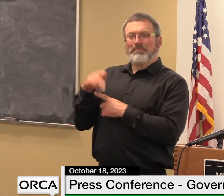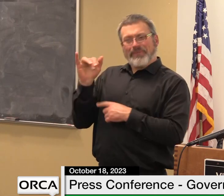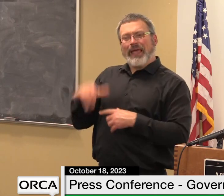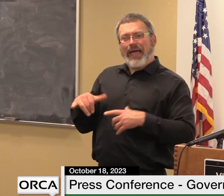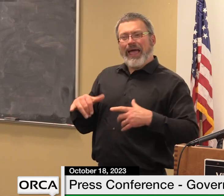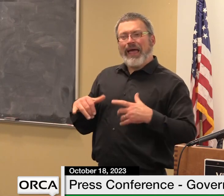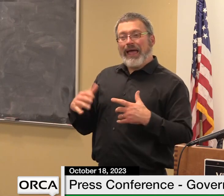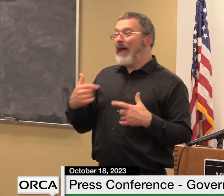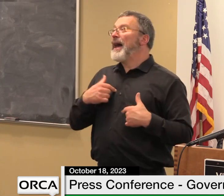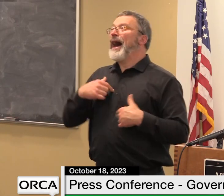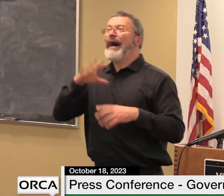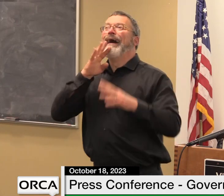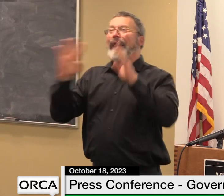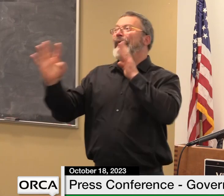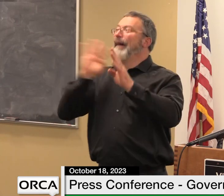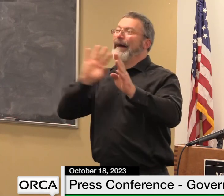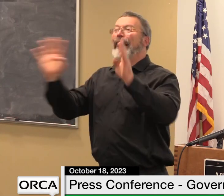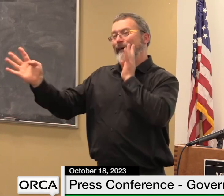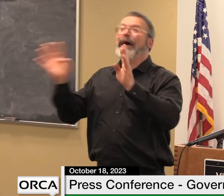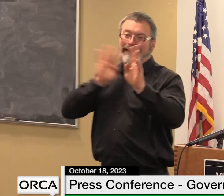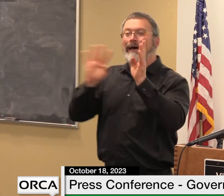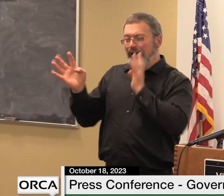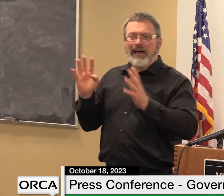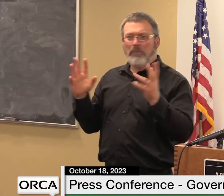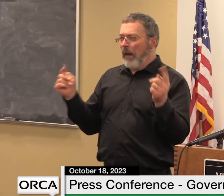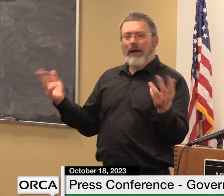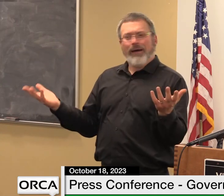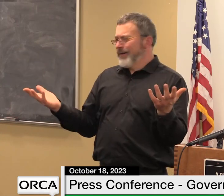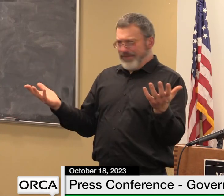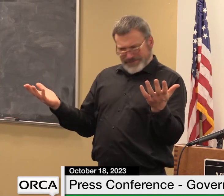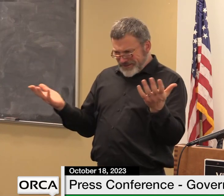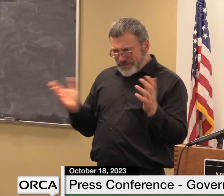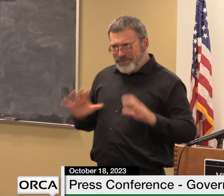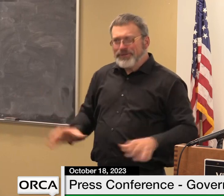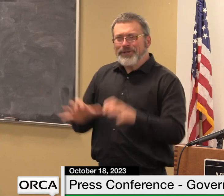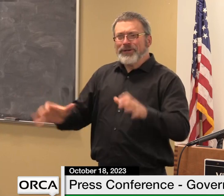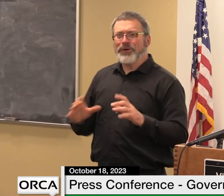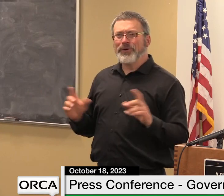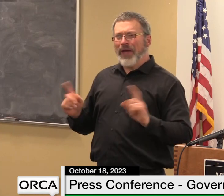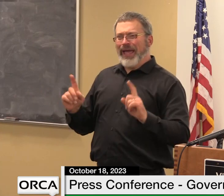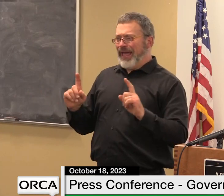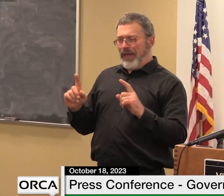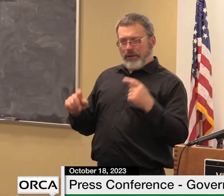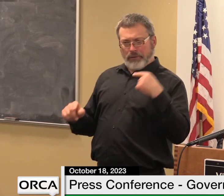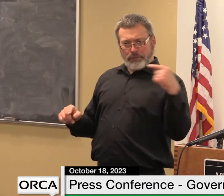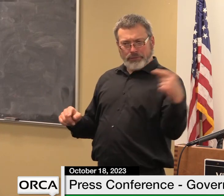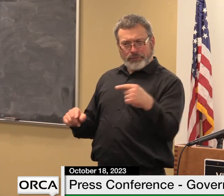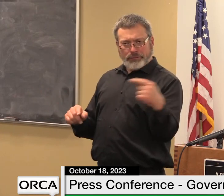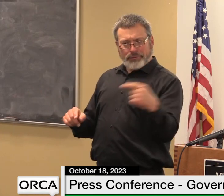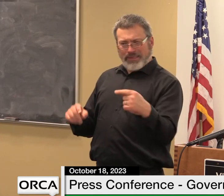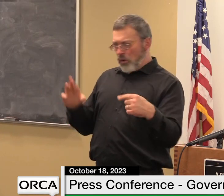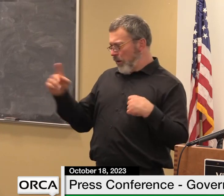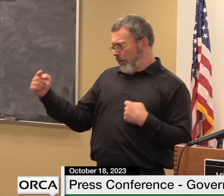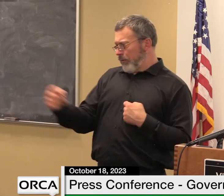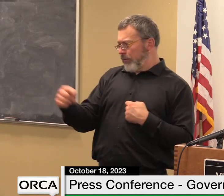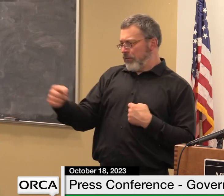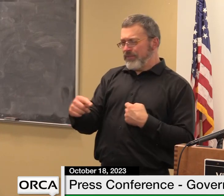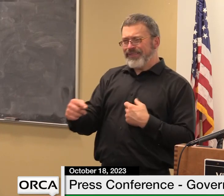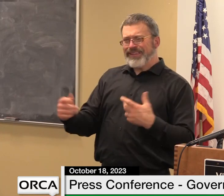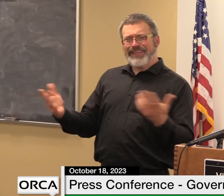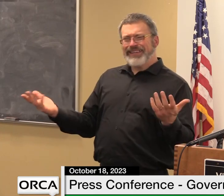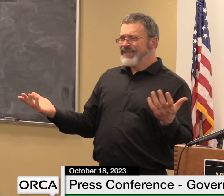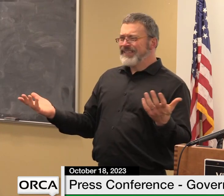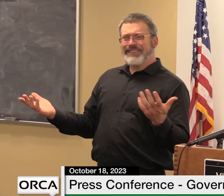or it seems like a lot of people do, but it's a one-way street for many. It takes two to be